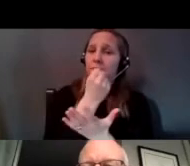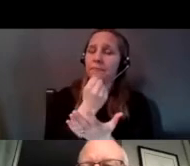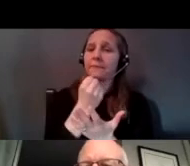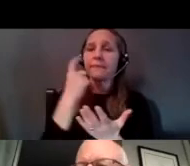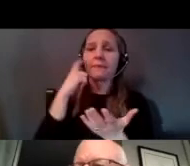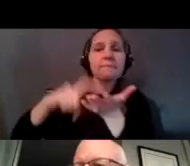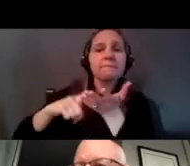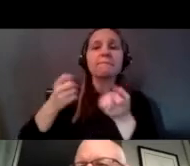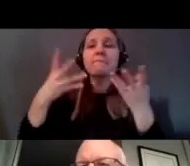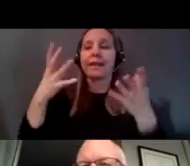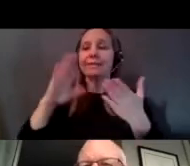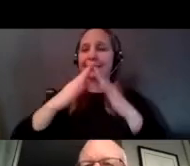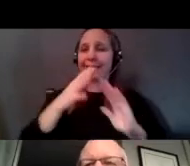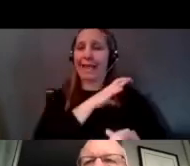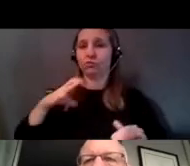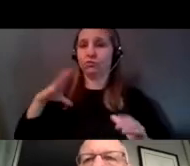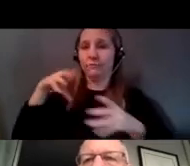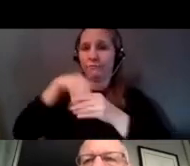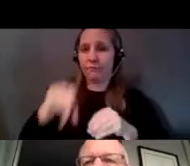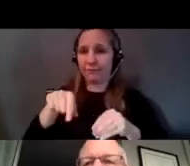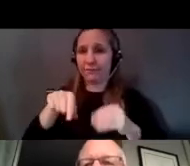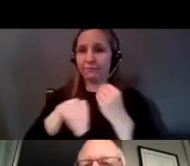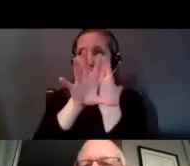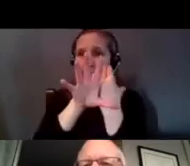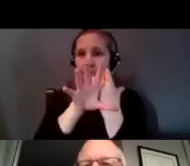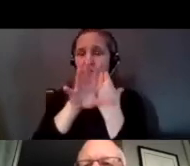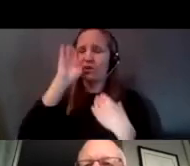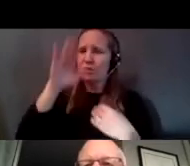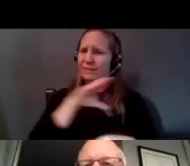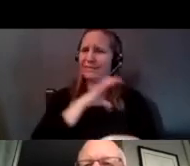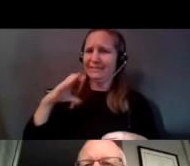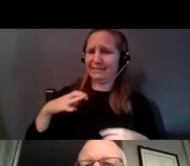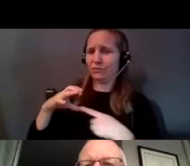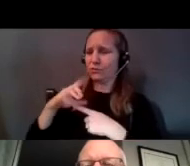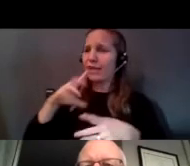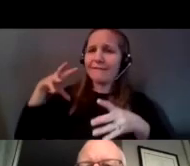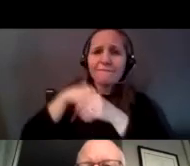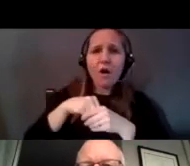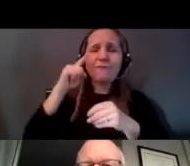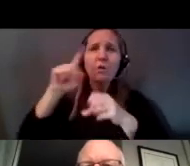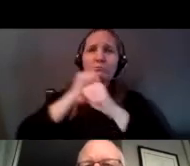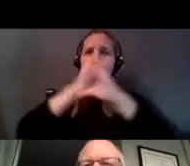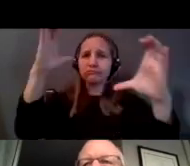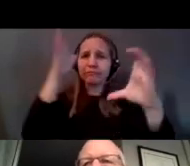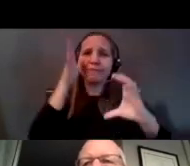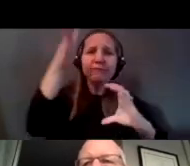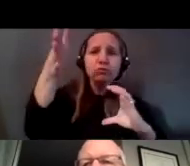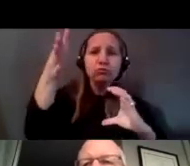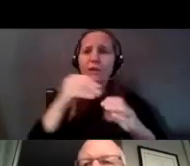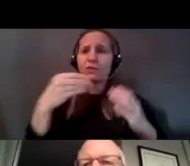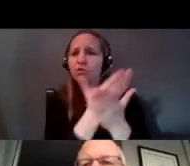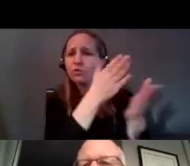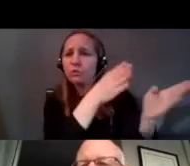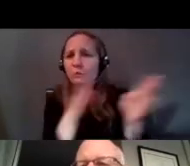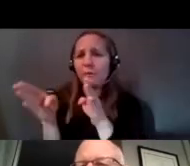city councilors here on the call this morning, their commitment to this kind of planning work, the sort of new kind of planning that we